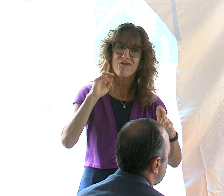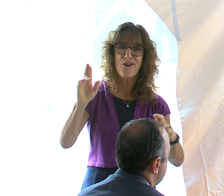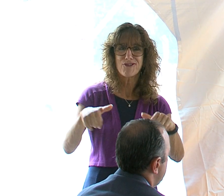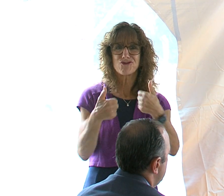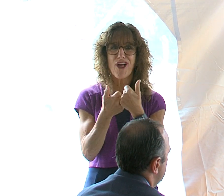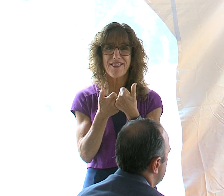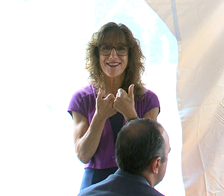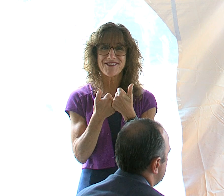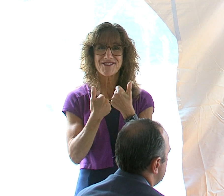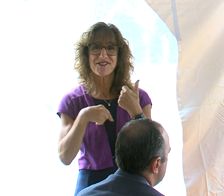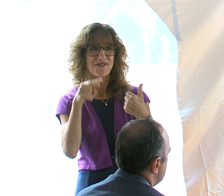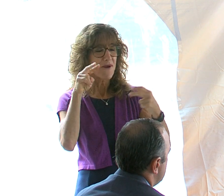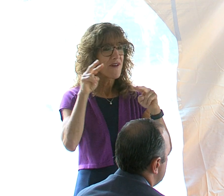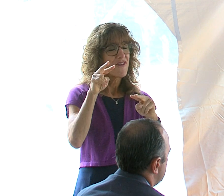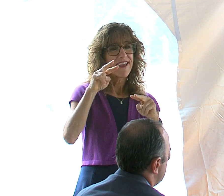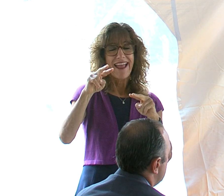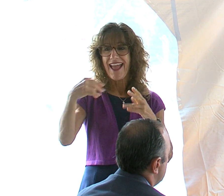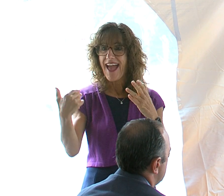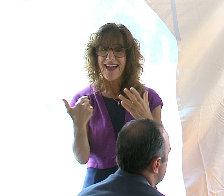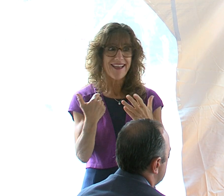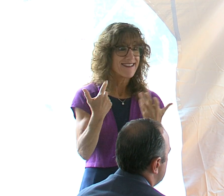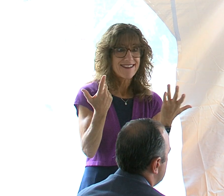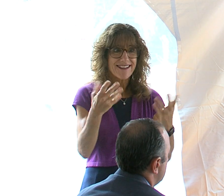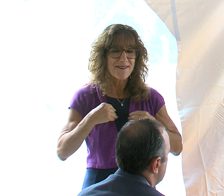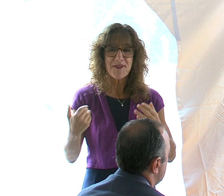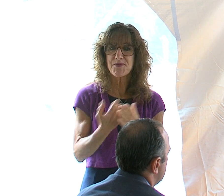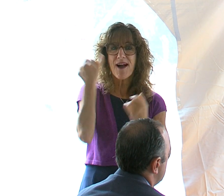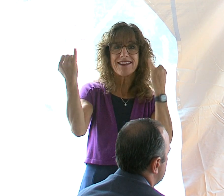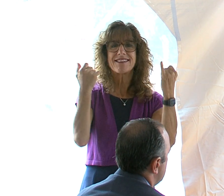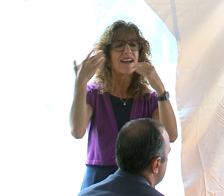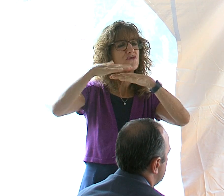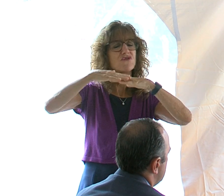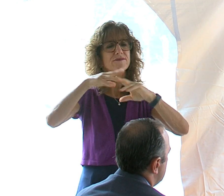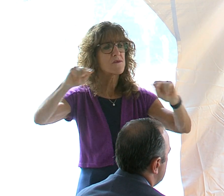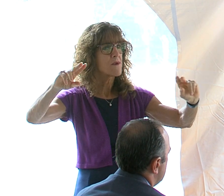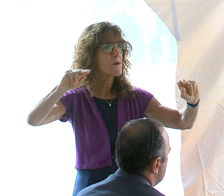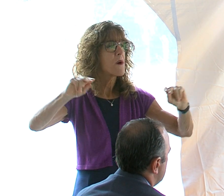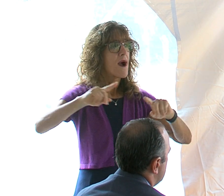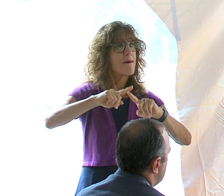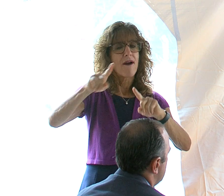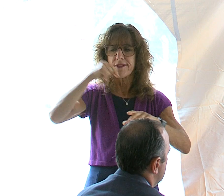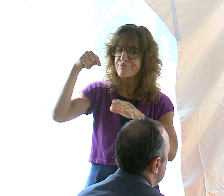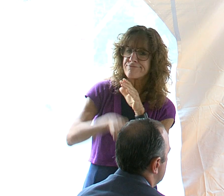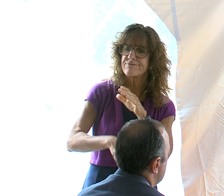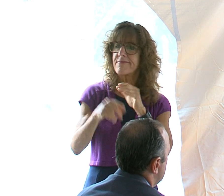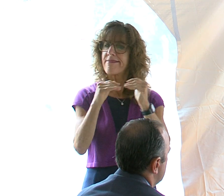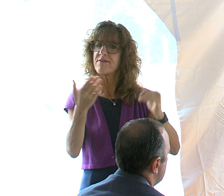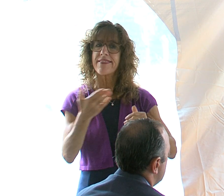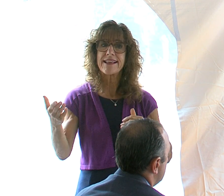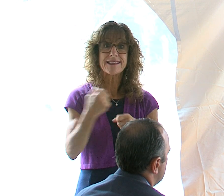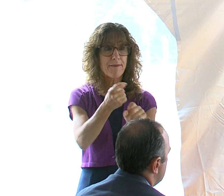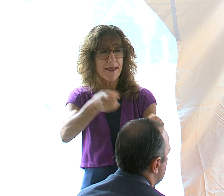so we're really looking to embrace new ideas, and not just really on the surface level, but really deep level stuff where we can really